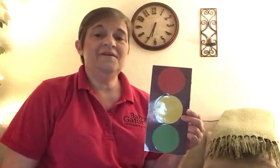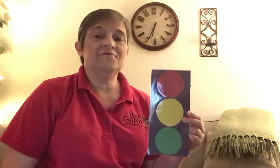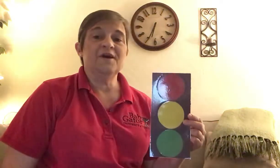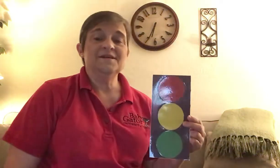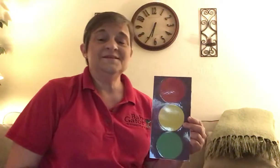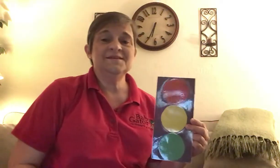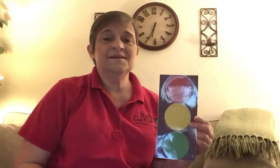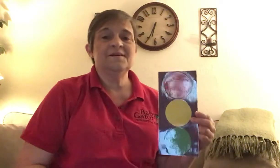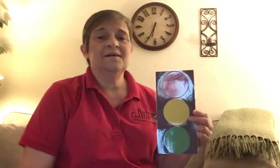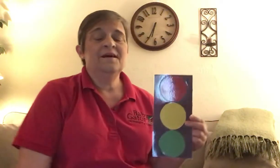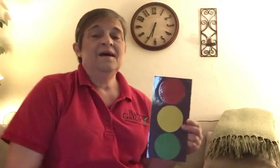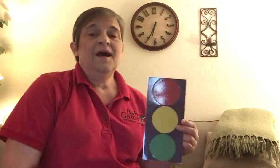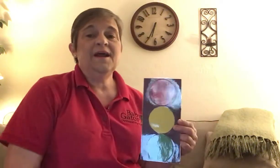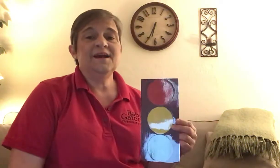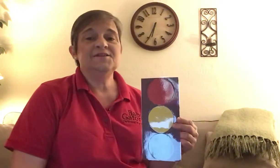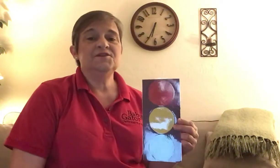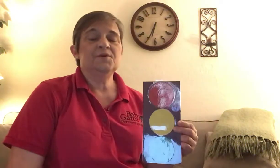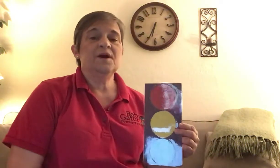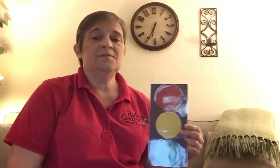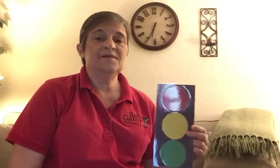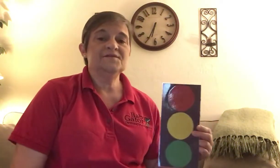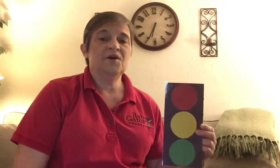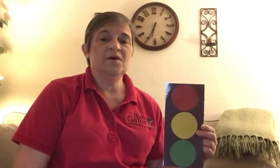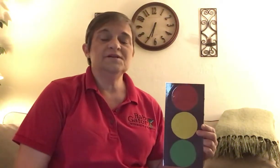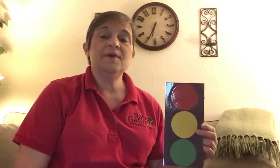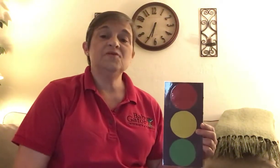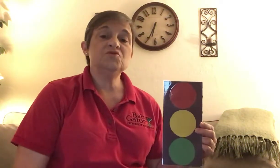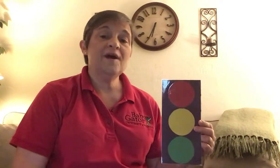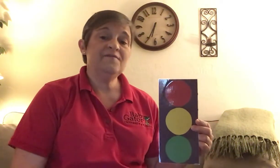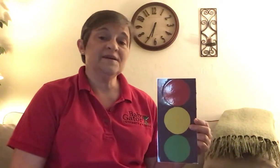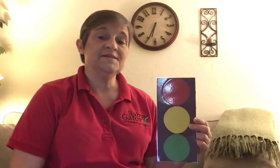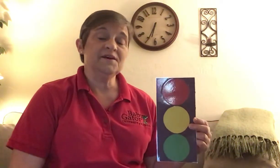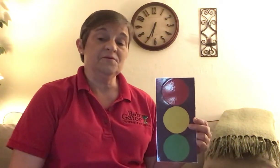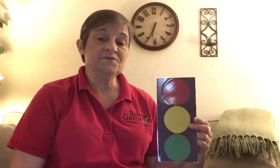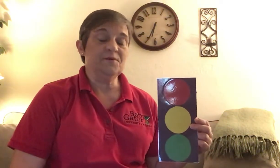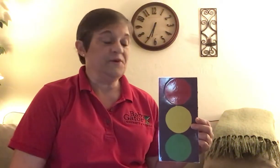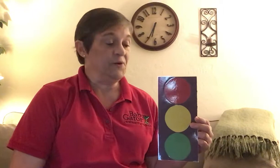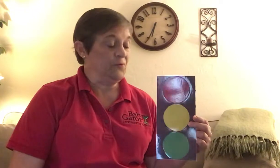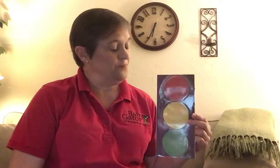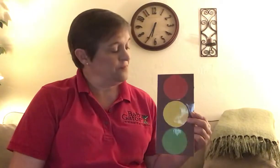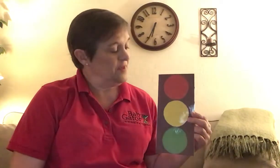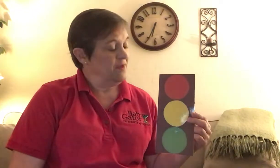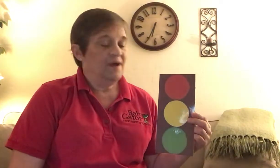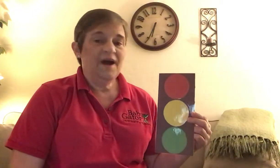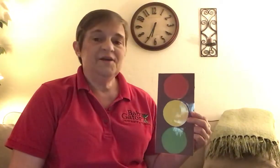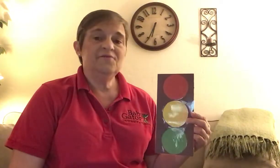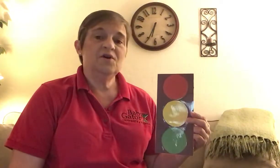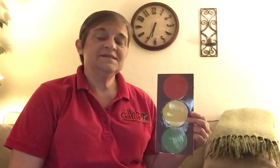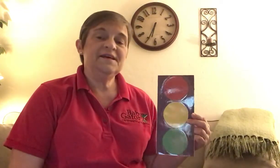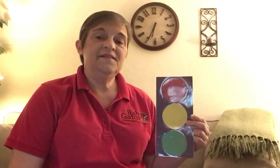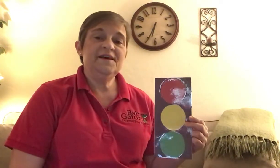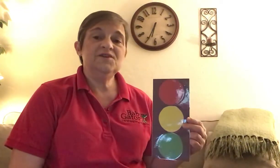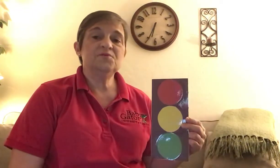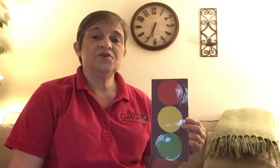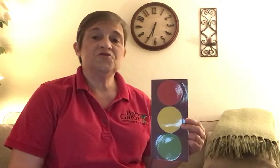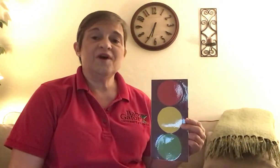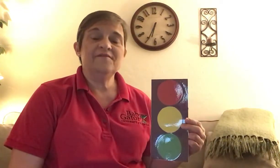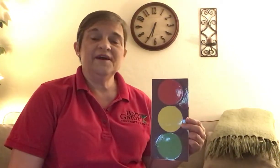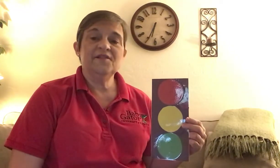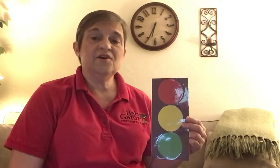Hi, friends. I'd like to do a couple of songs about traffic signals with you. You've all seen these when you're driving in the car